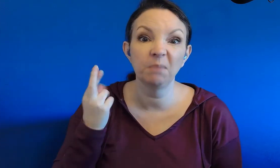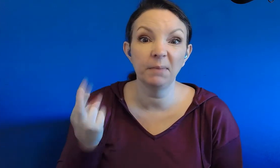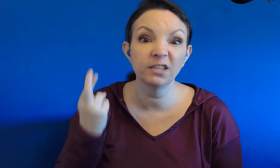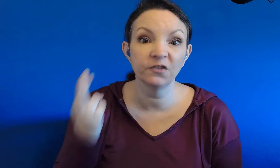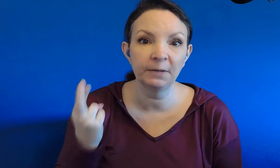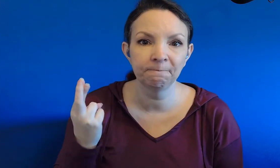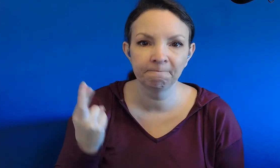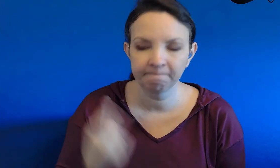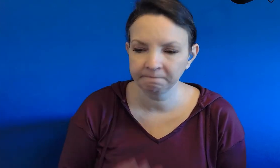friend.